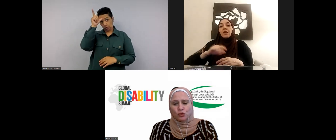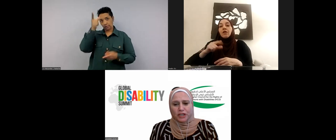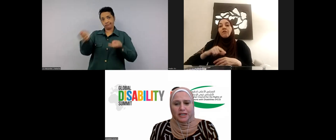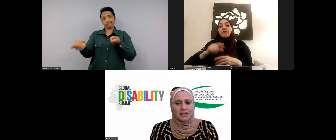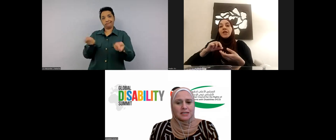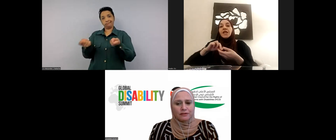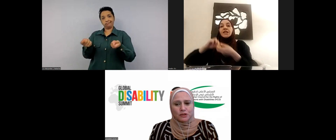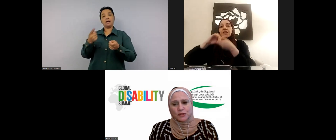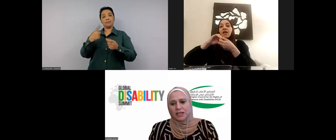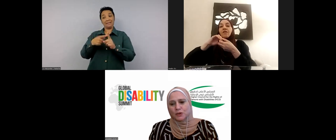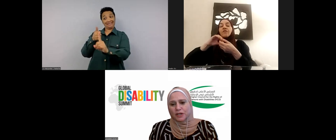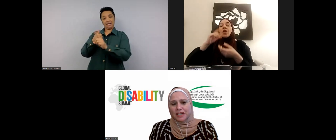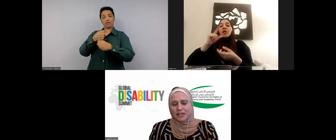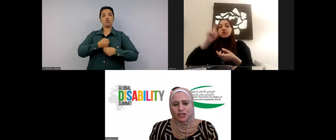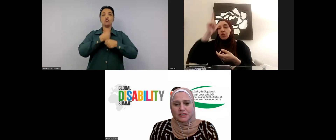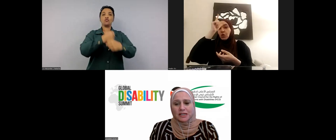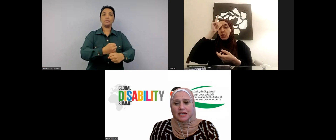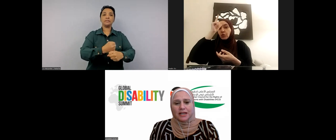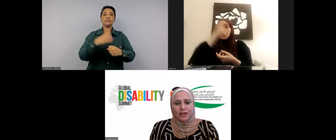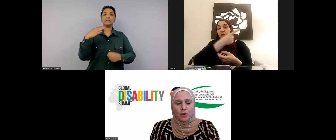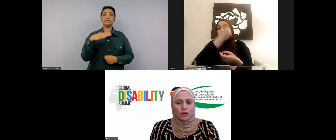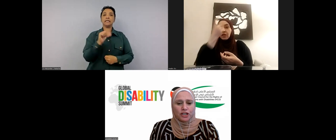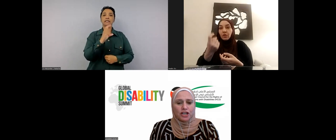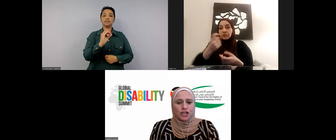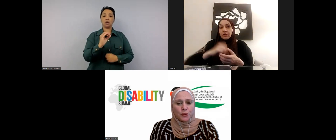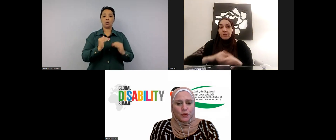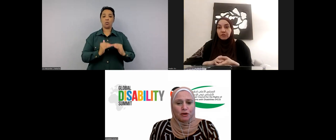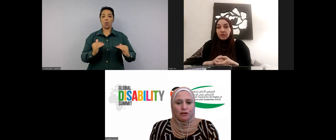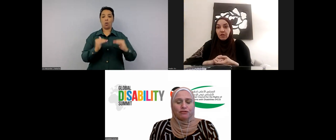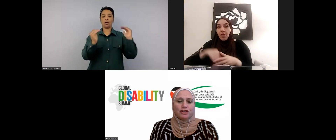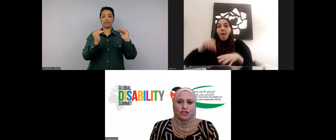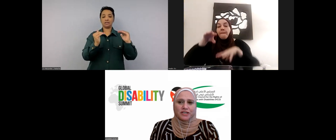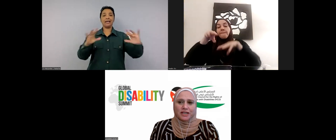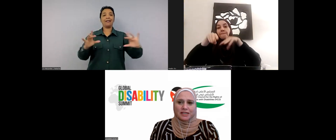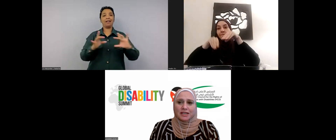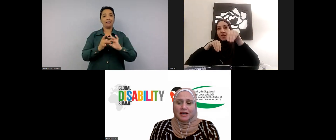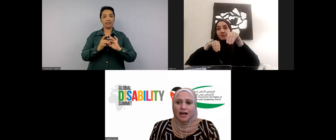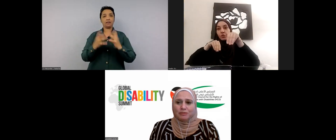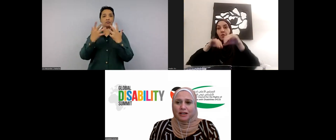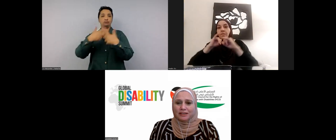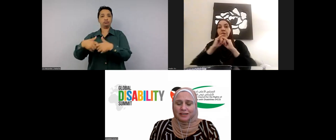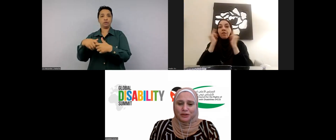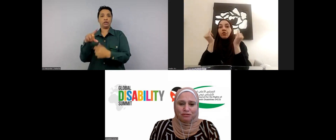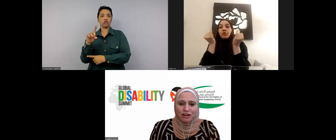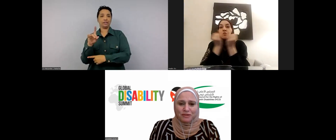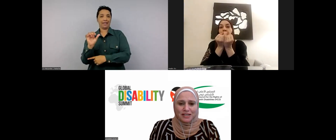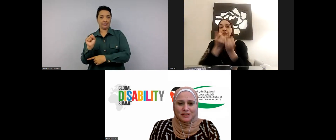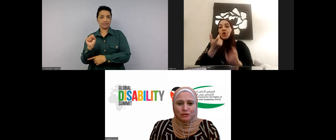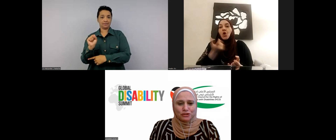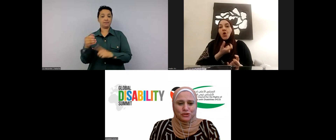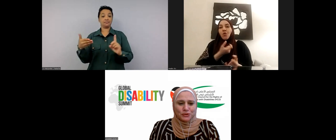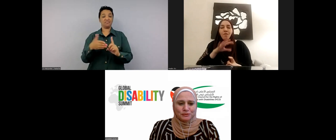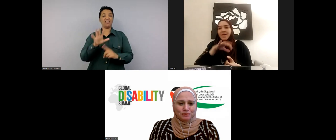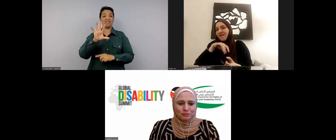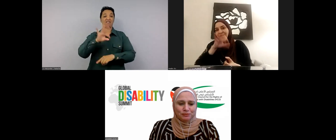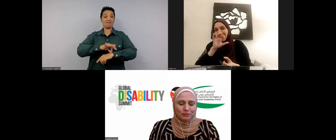of Jordanian civil society organizations in the coordination group of the GDS. Abdel Qadir, you have 5 minutes, over